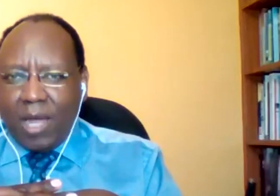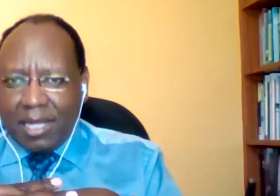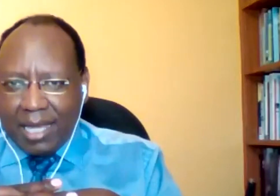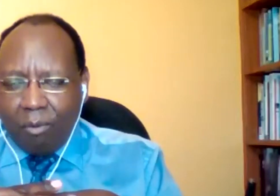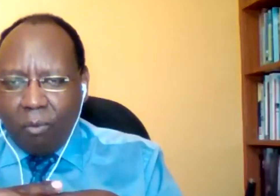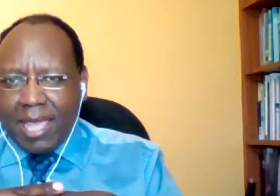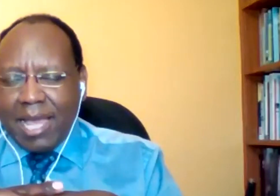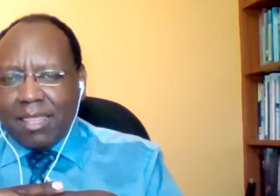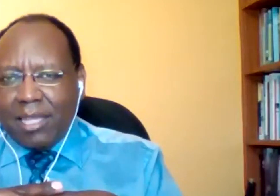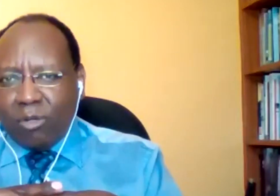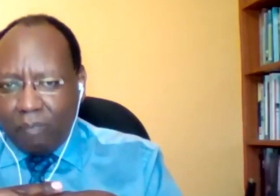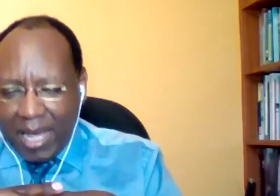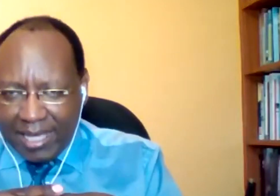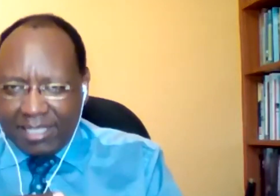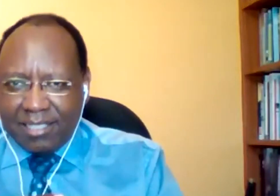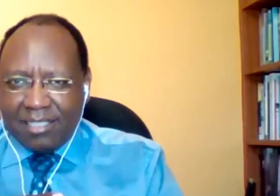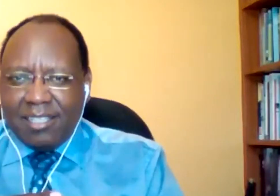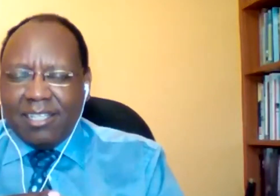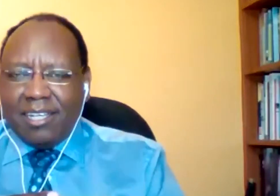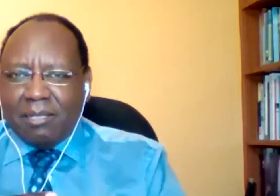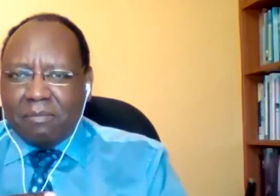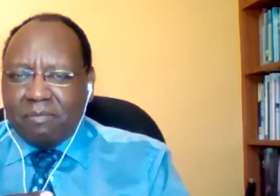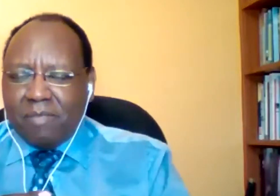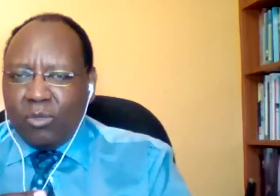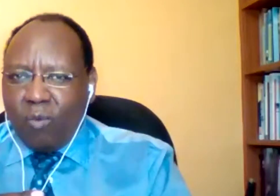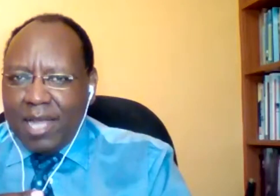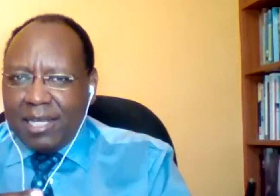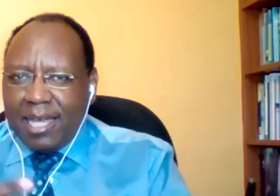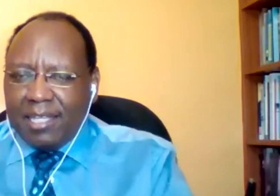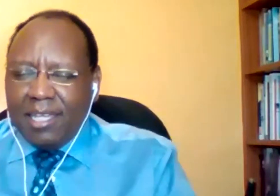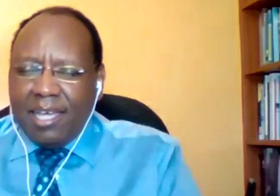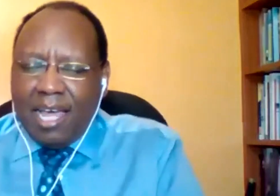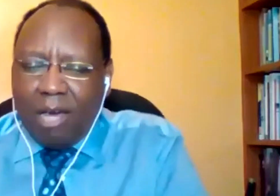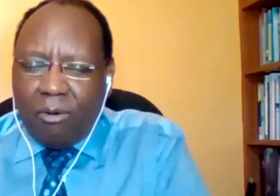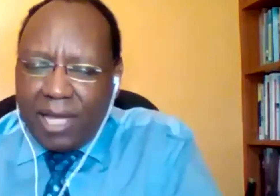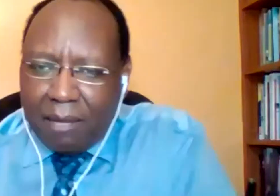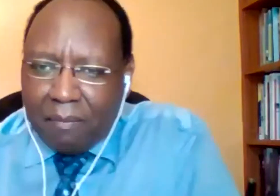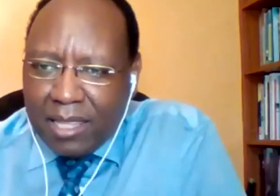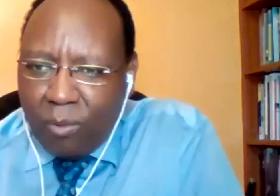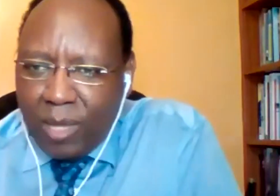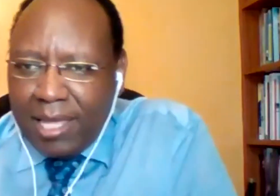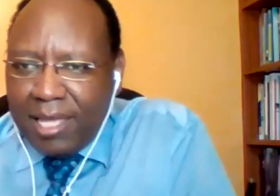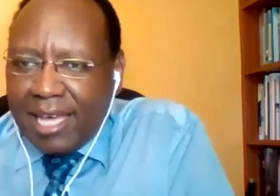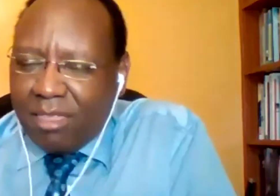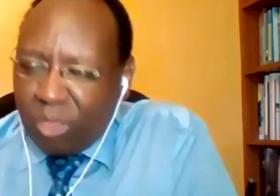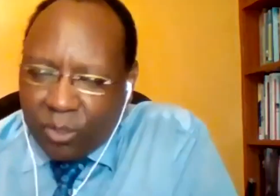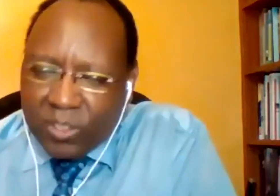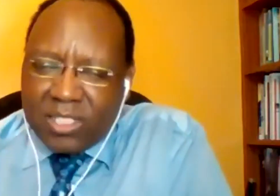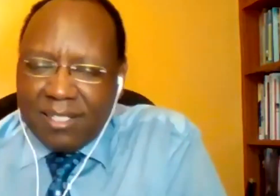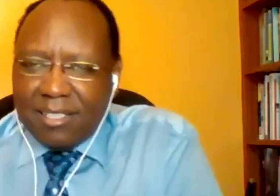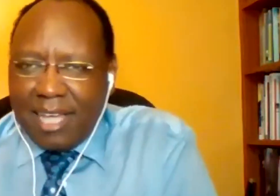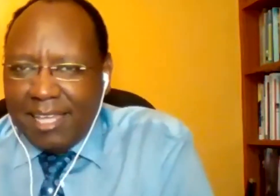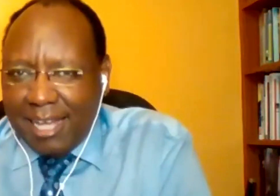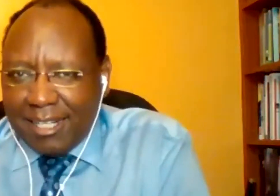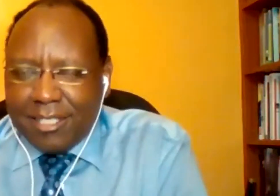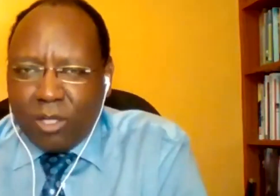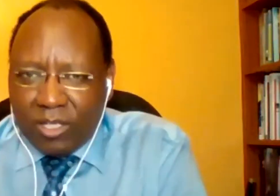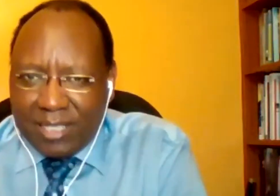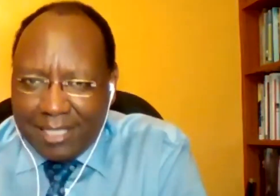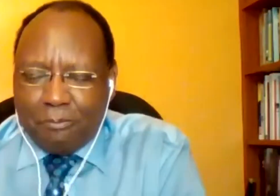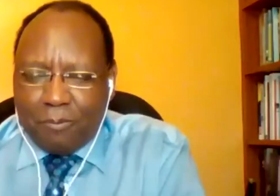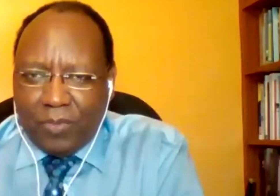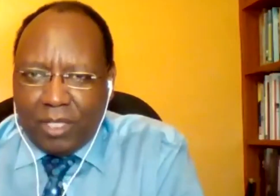Fantastic. So in this, and I'll be sharing a little bit, Richie, you said I can expand the gap, some of the things